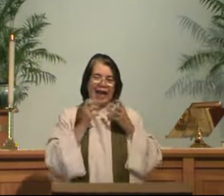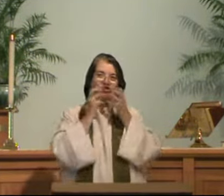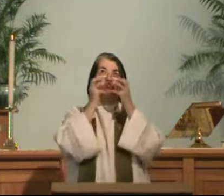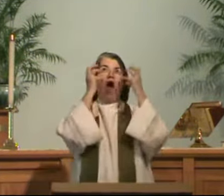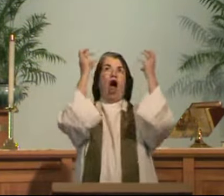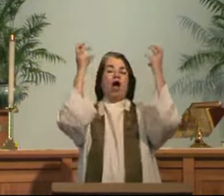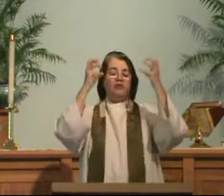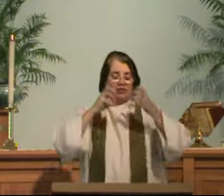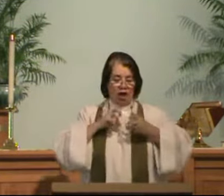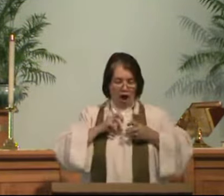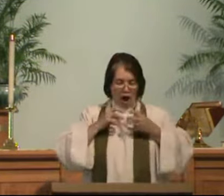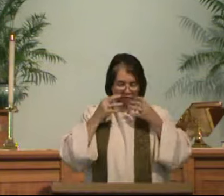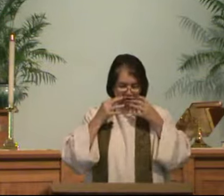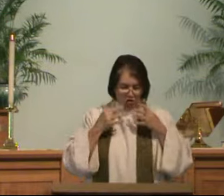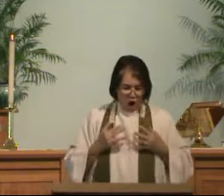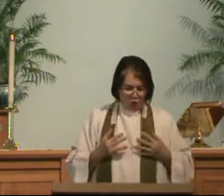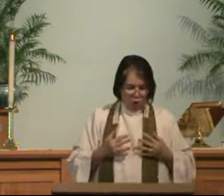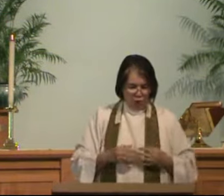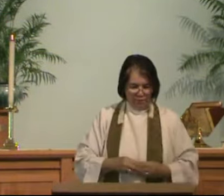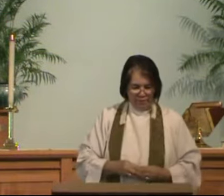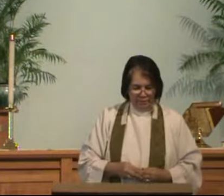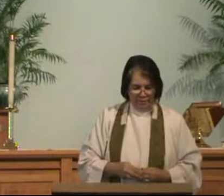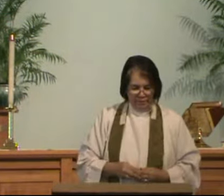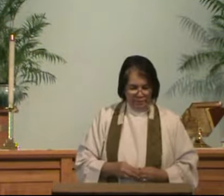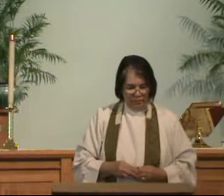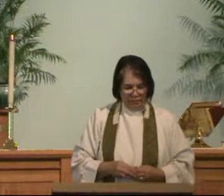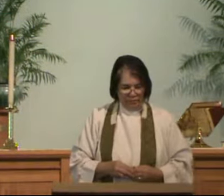and cries of sorrow.